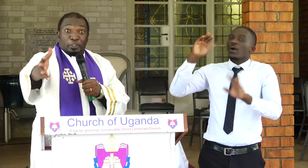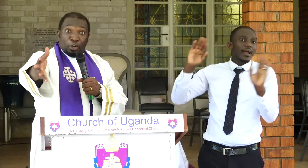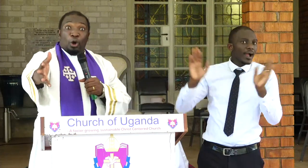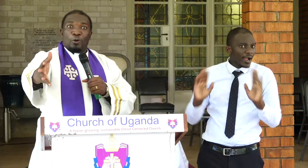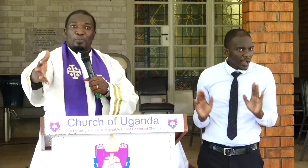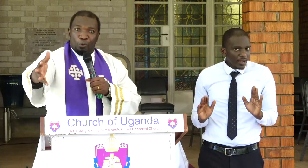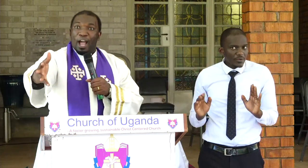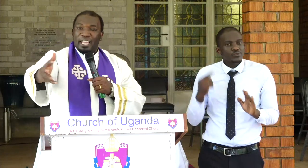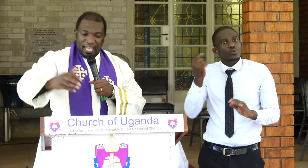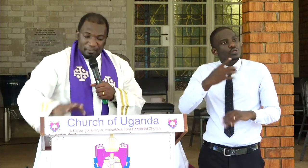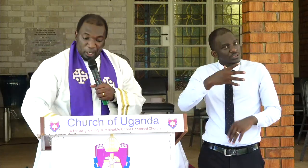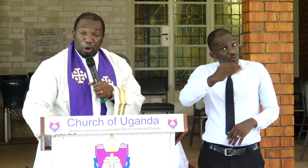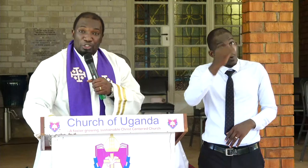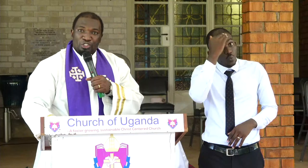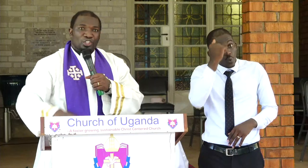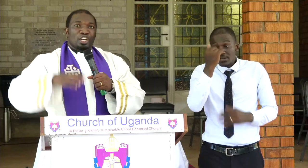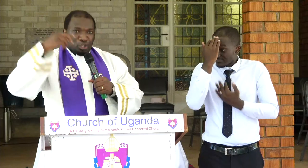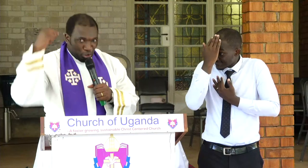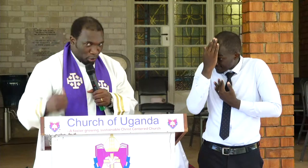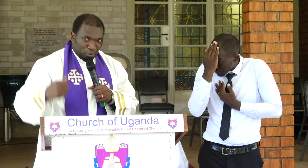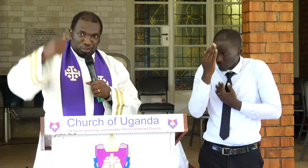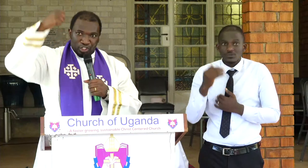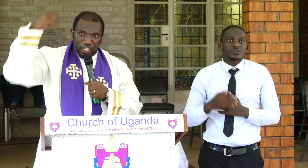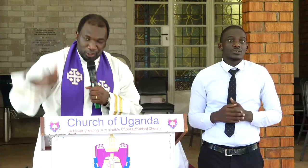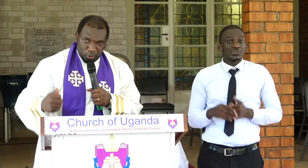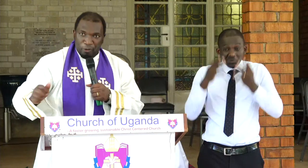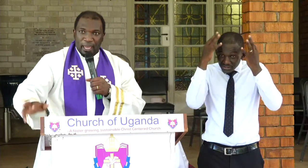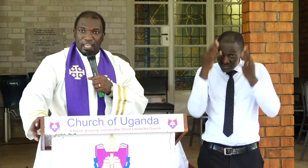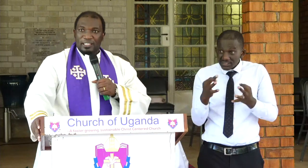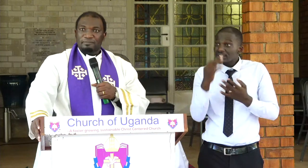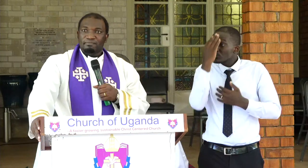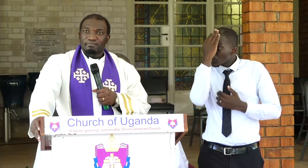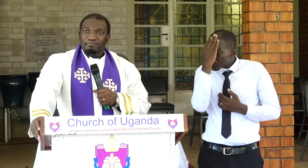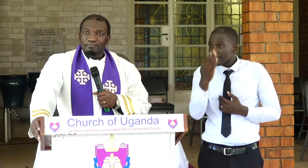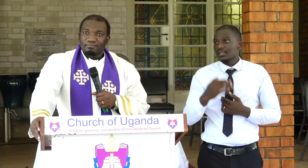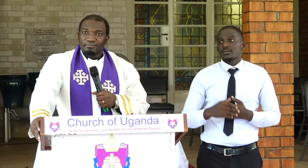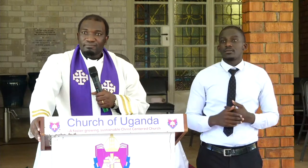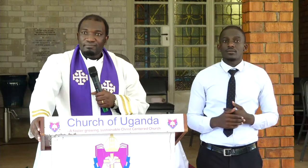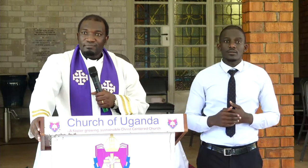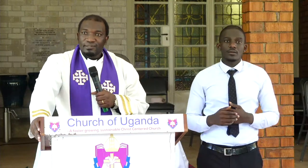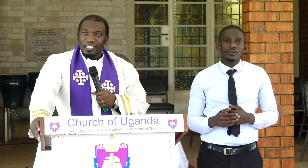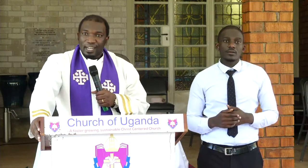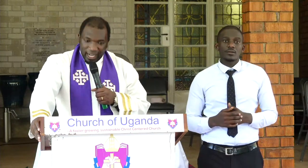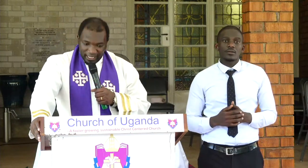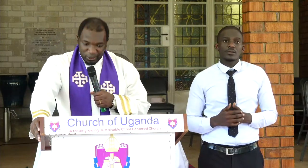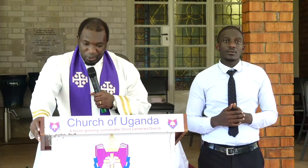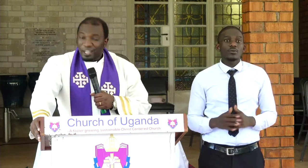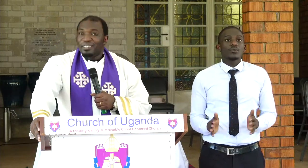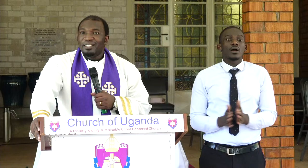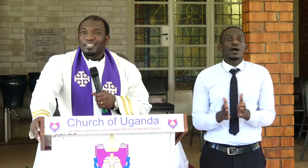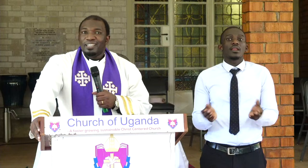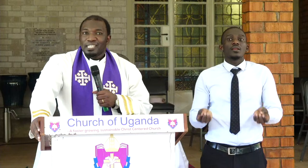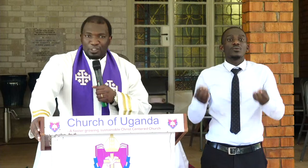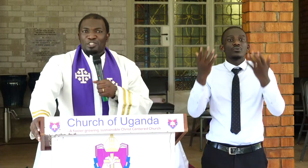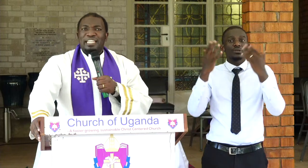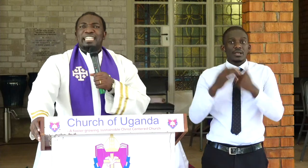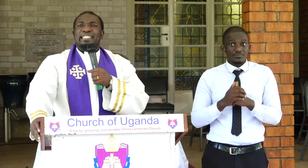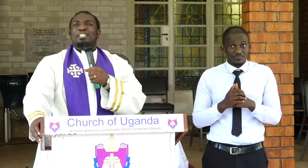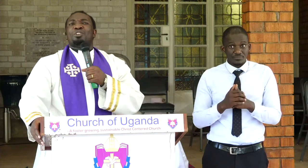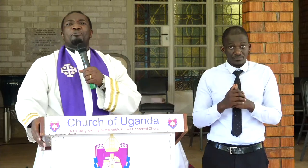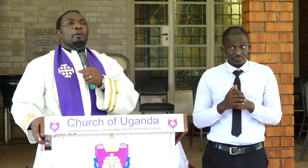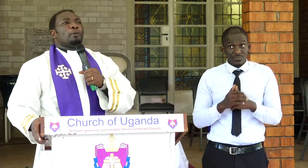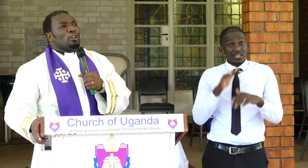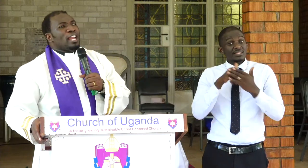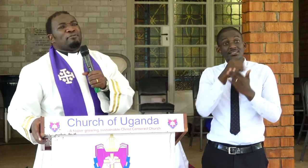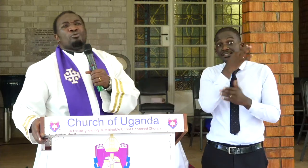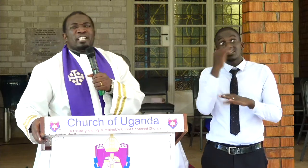simply go. Why? Because you choose to obey. Hallelujah. In this Lent